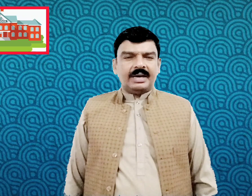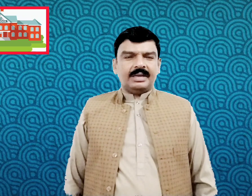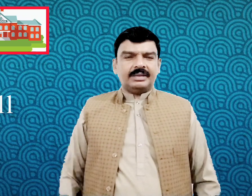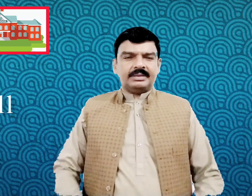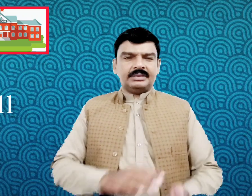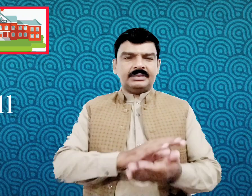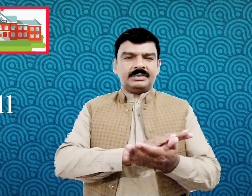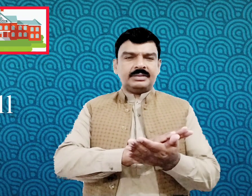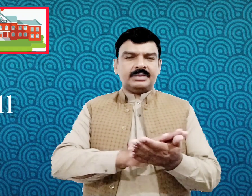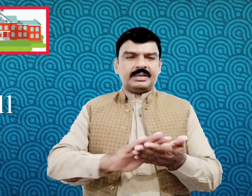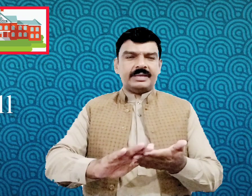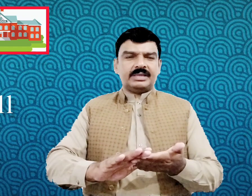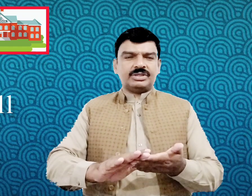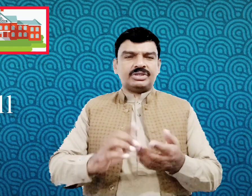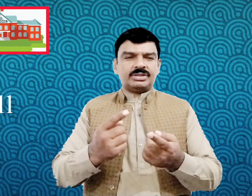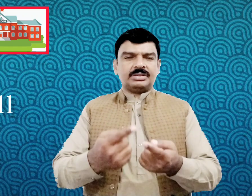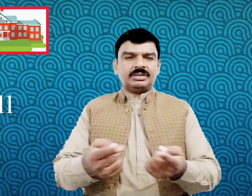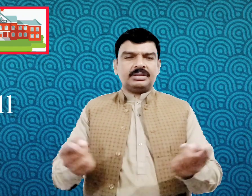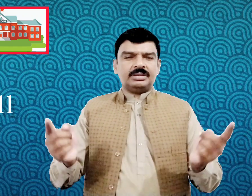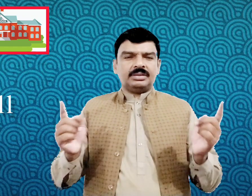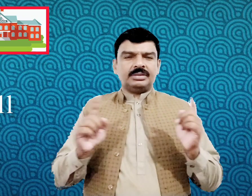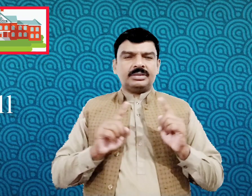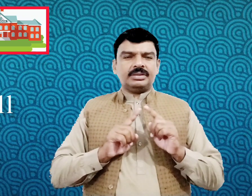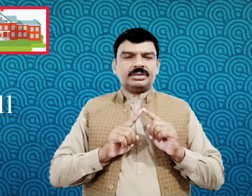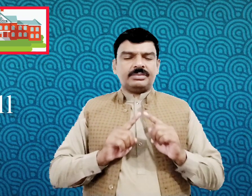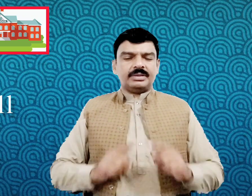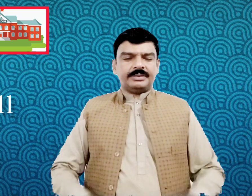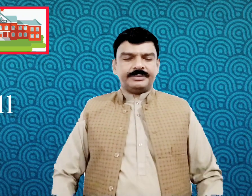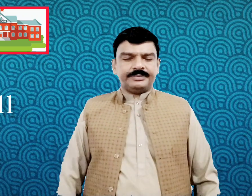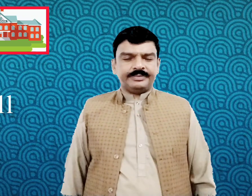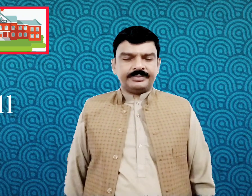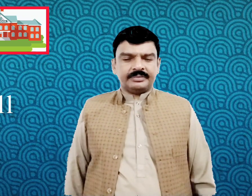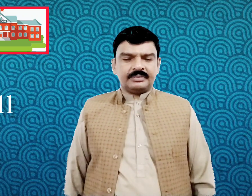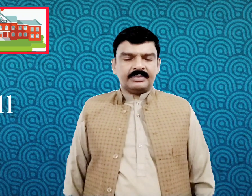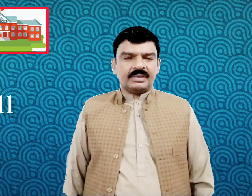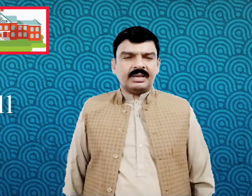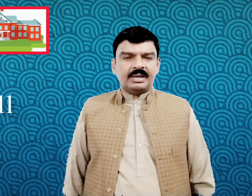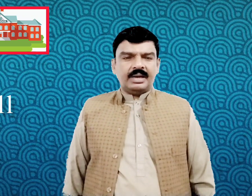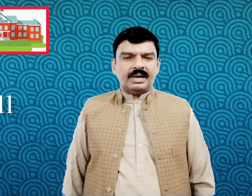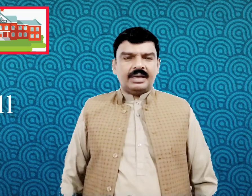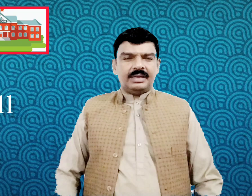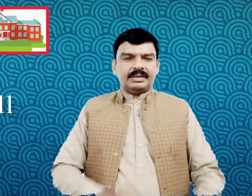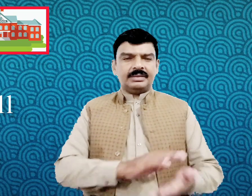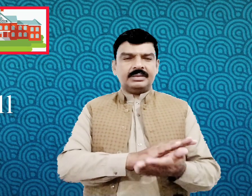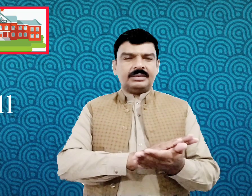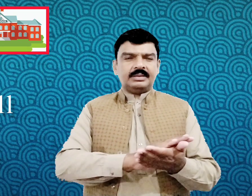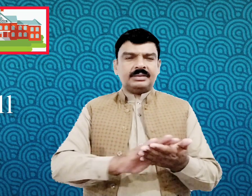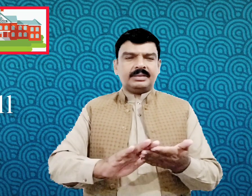hall, h, camera, hall,